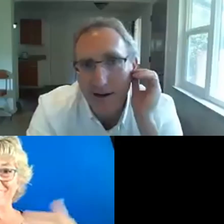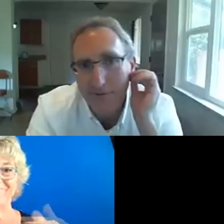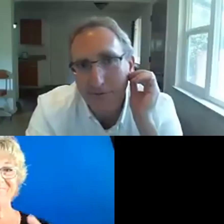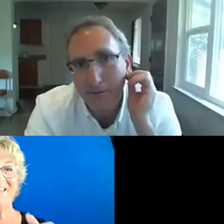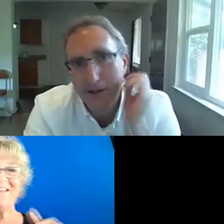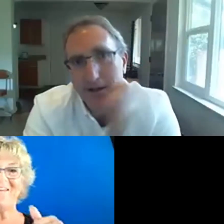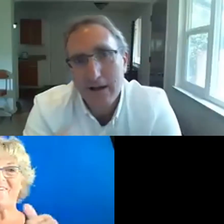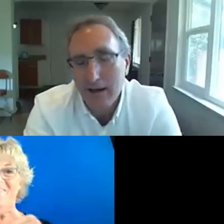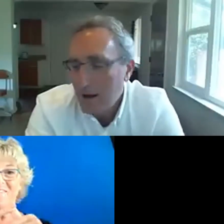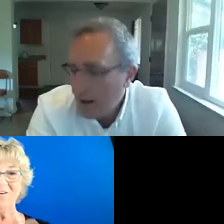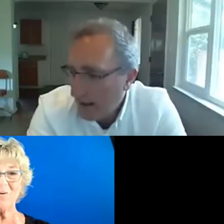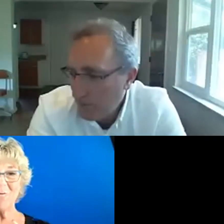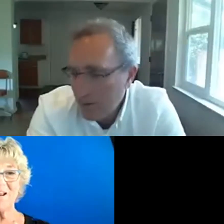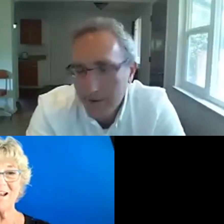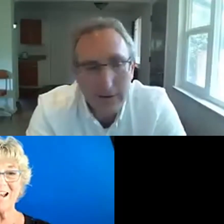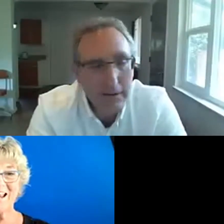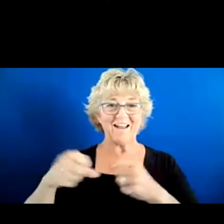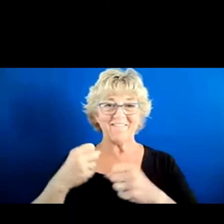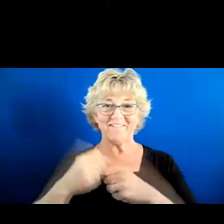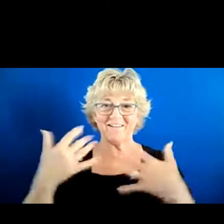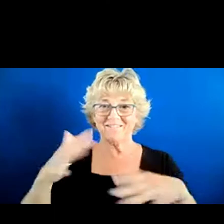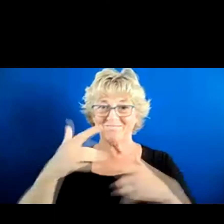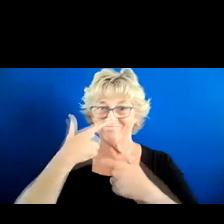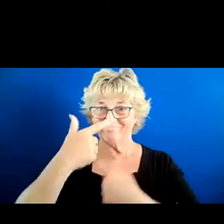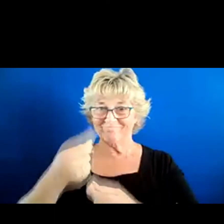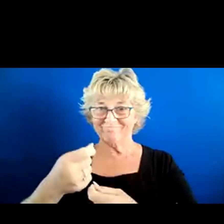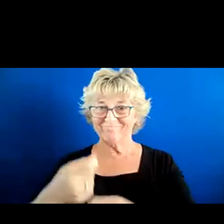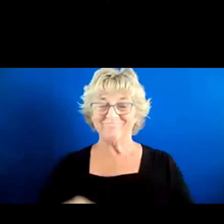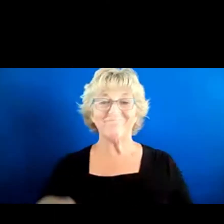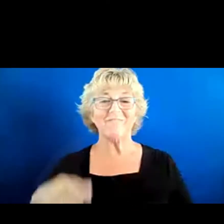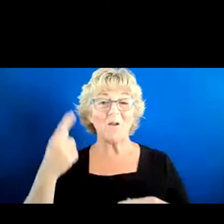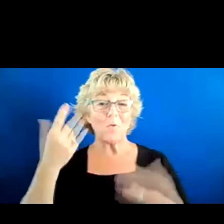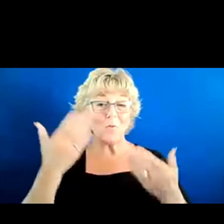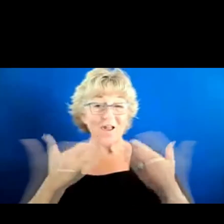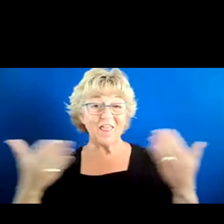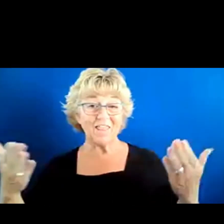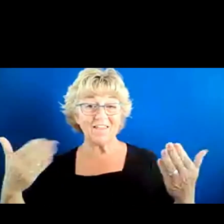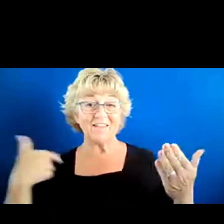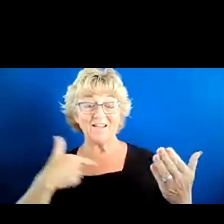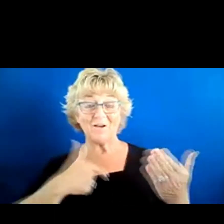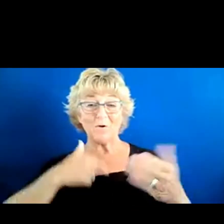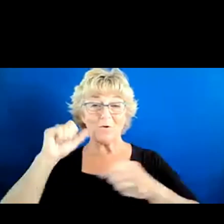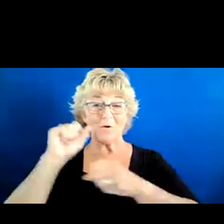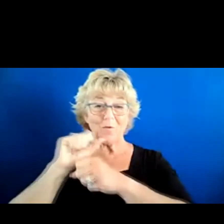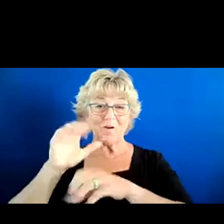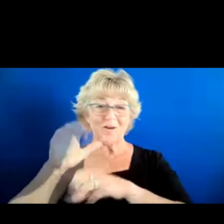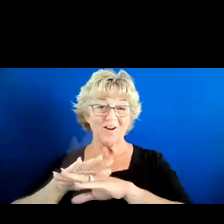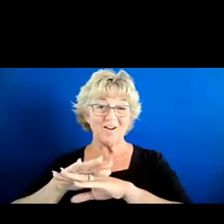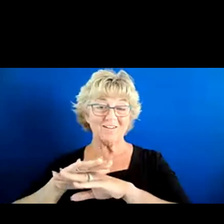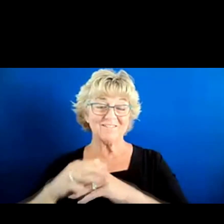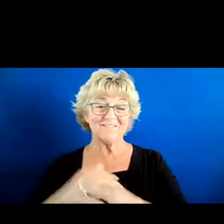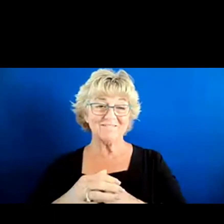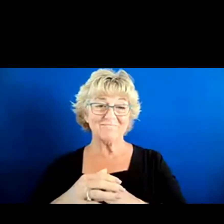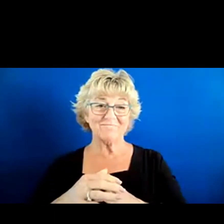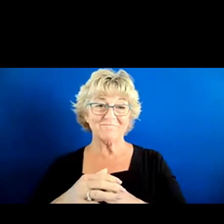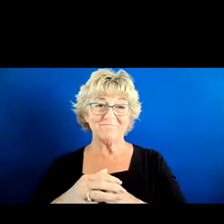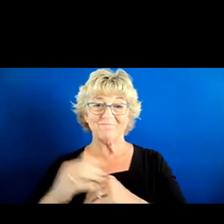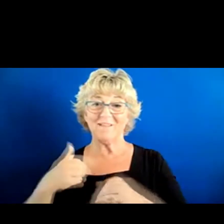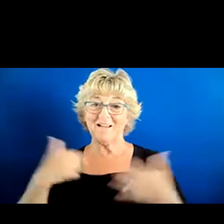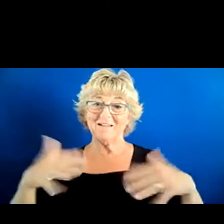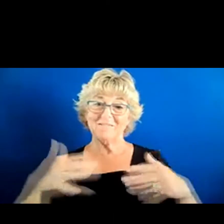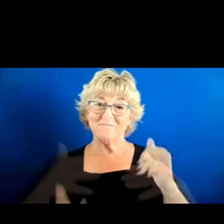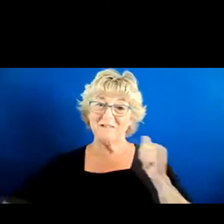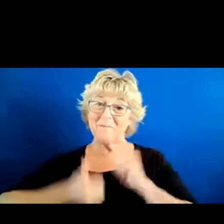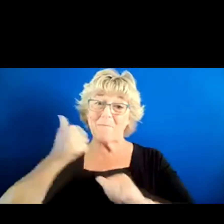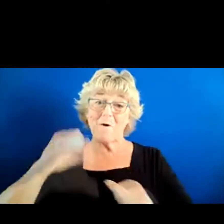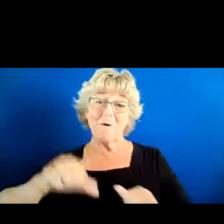year and a half for me. One of the things that we worked on that I'm kind of the most personally proud of